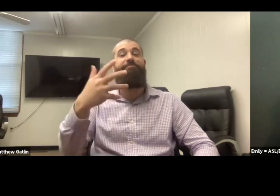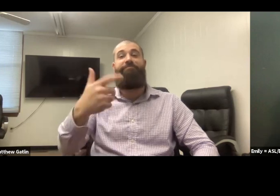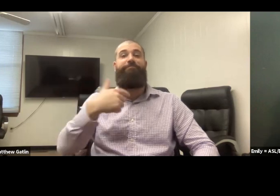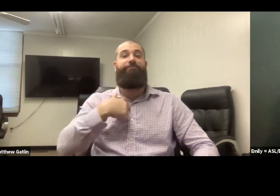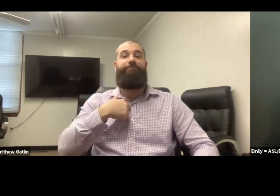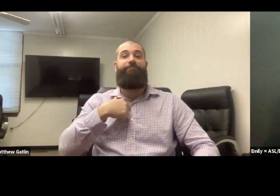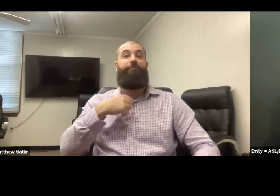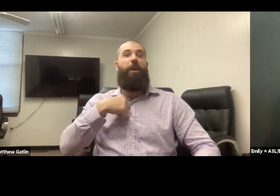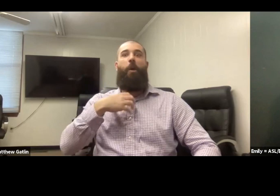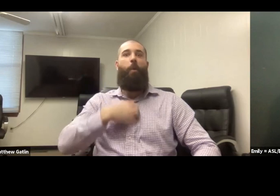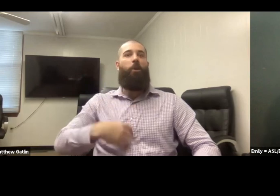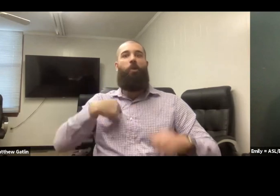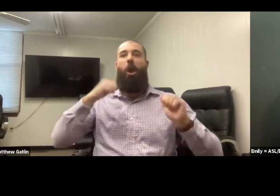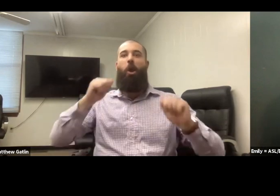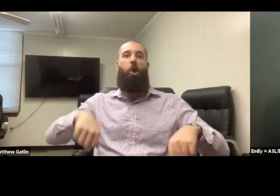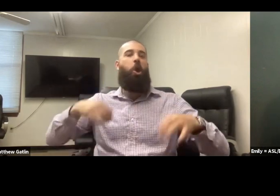Awesome.